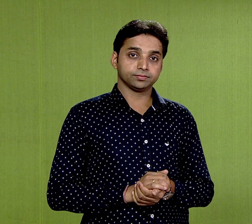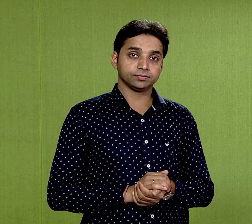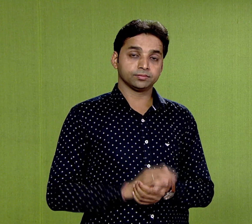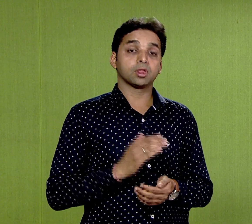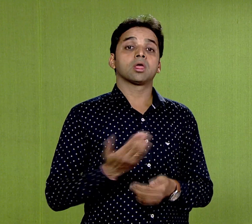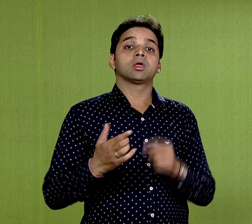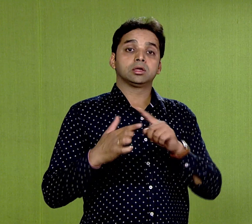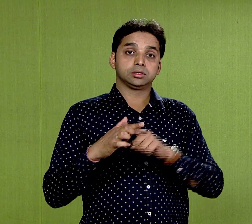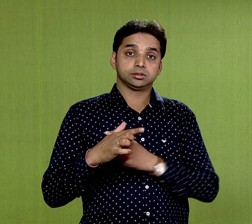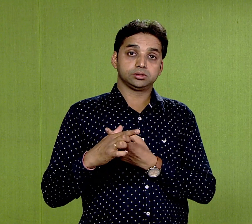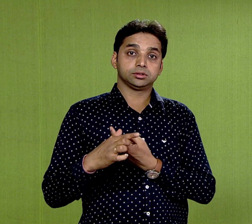Jaunpur,